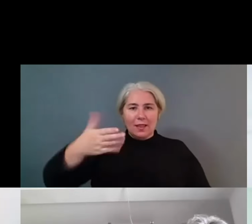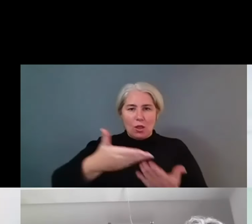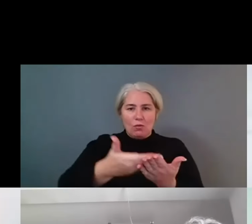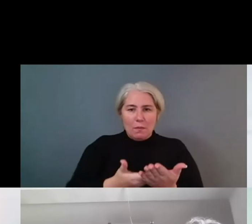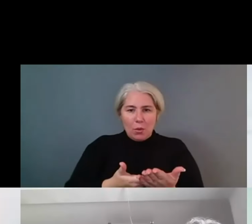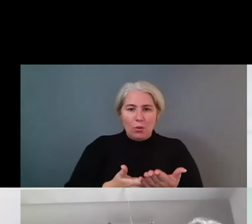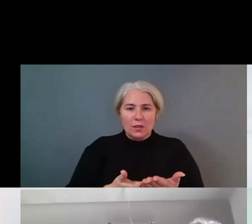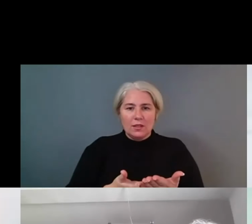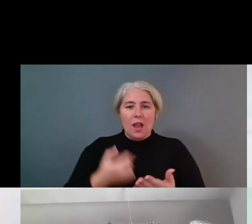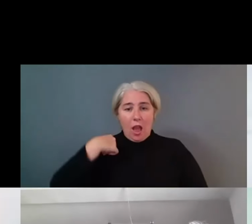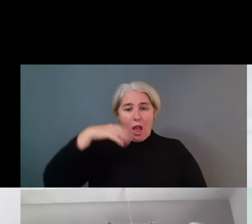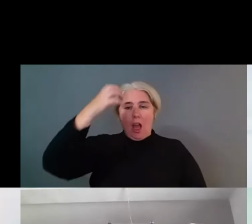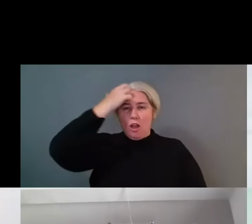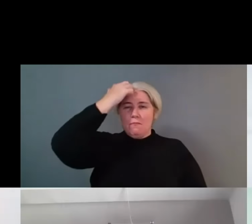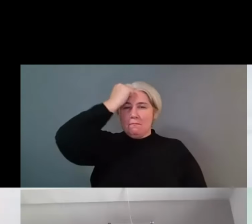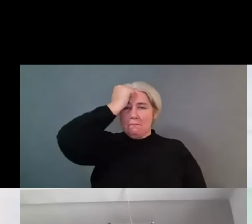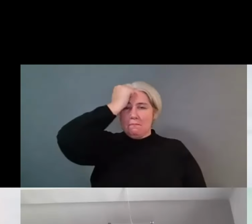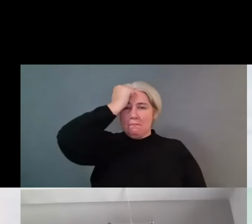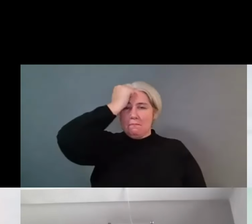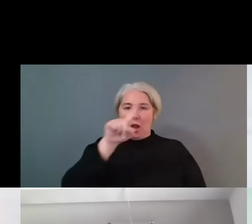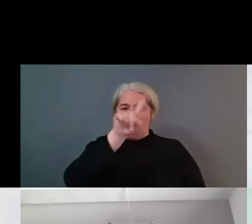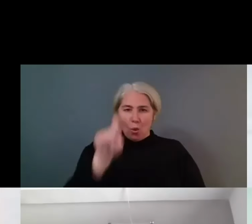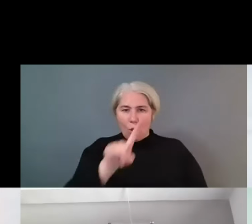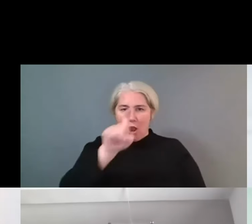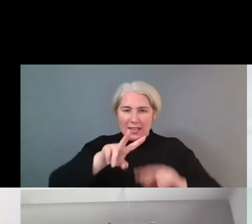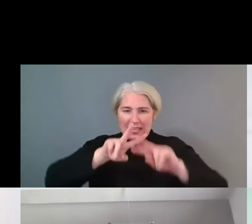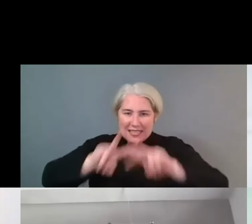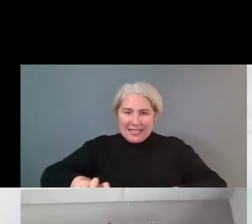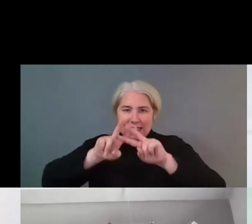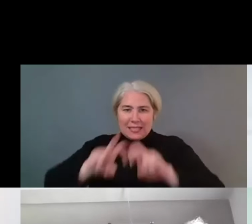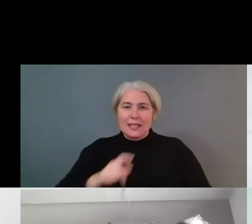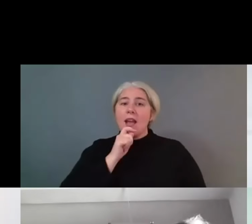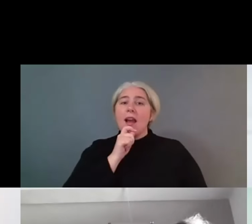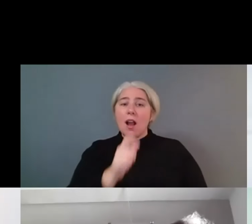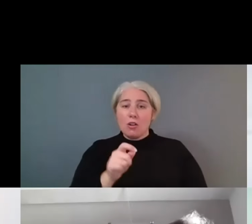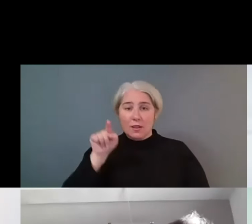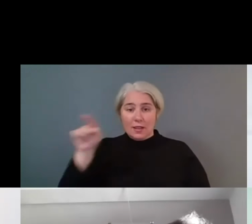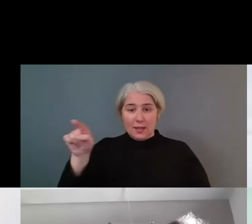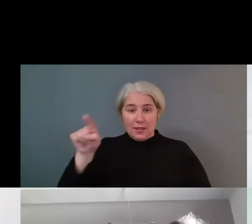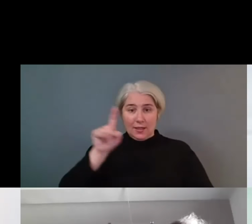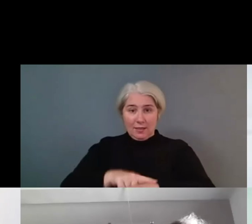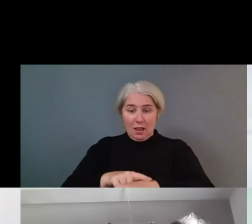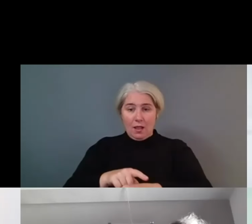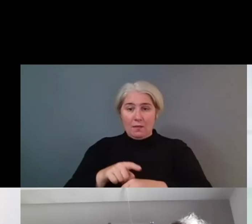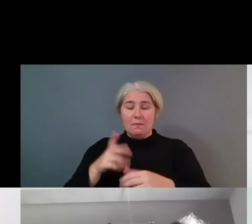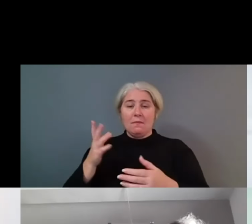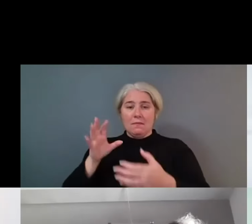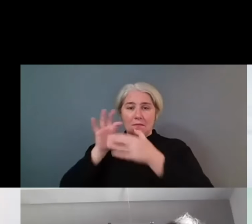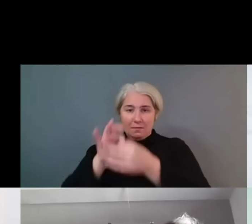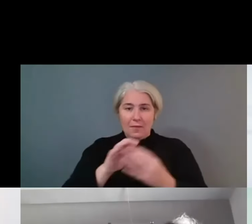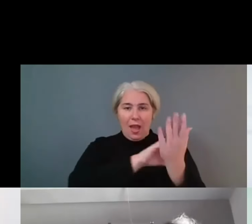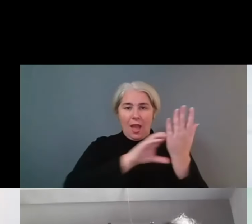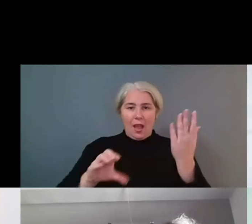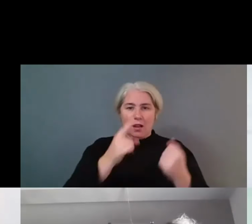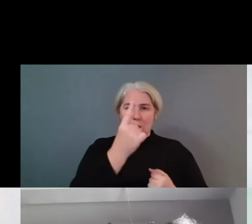I do remember the inquiry in Hungary. It was in relation to Article 12 and Article